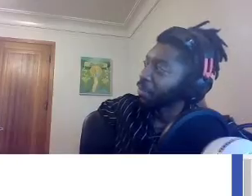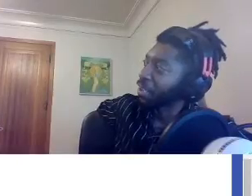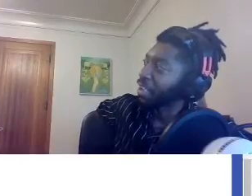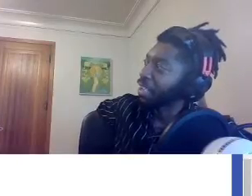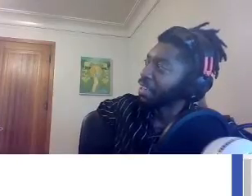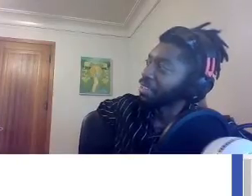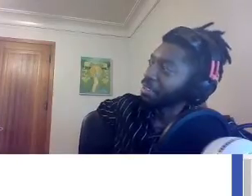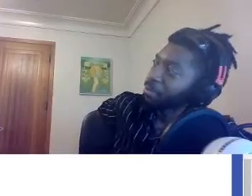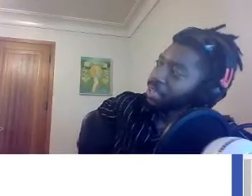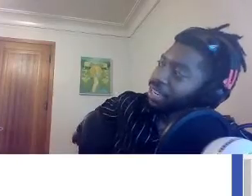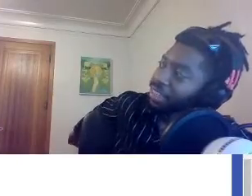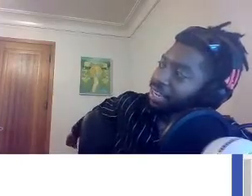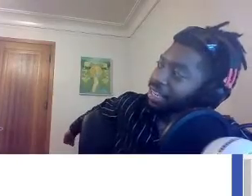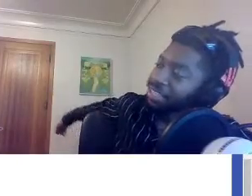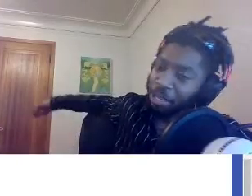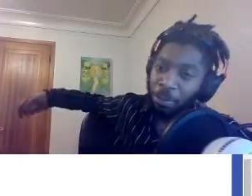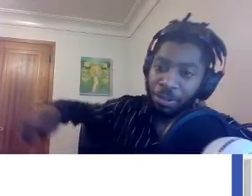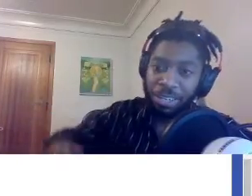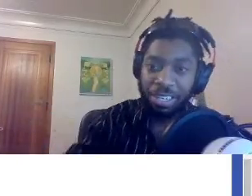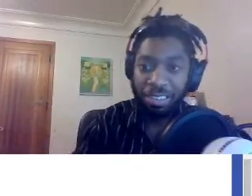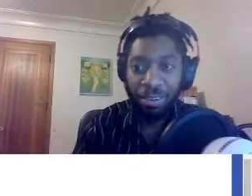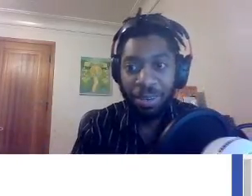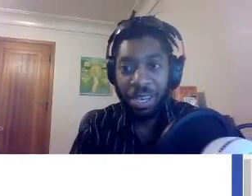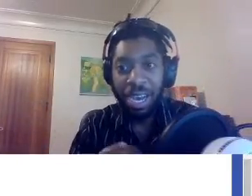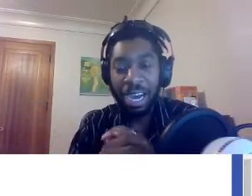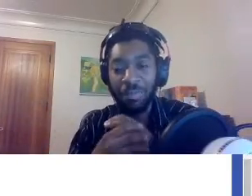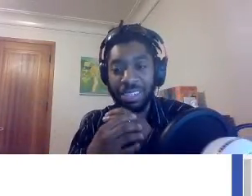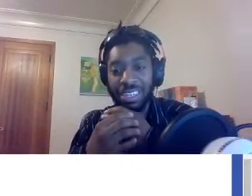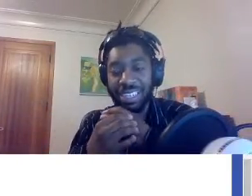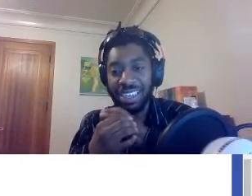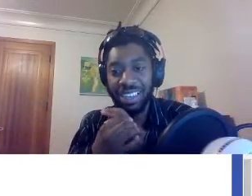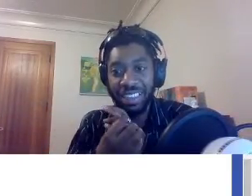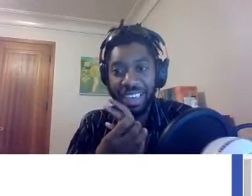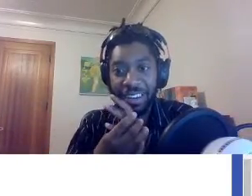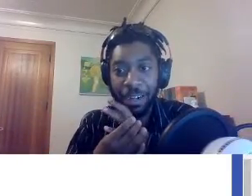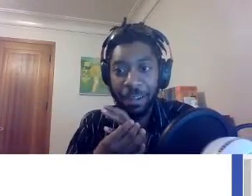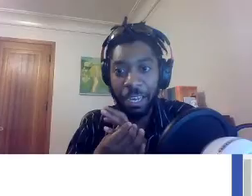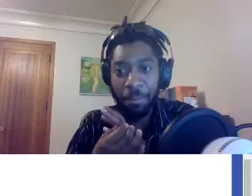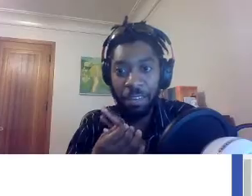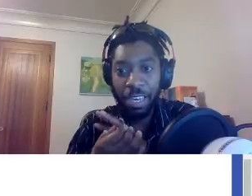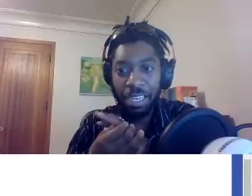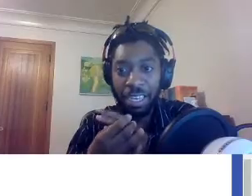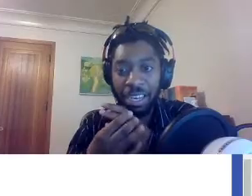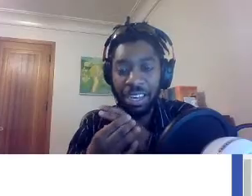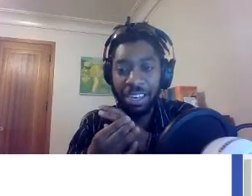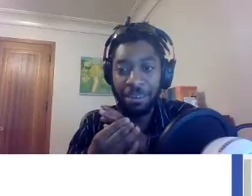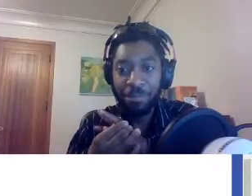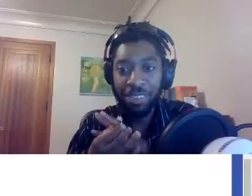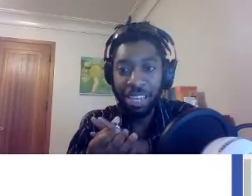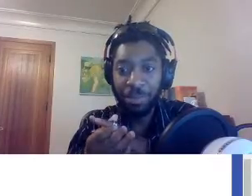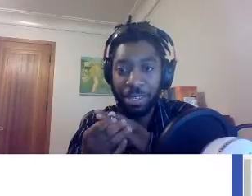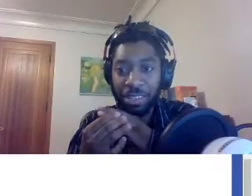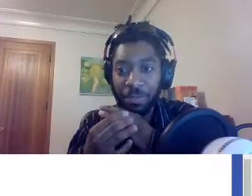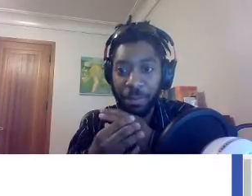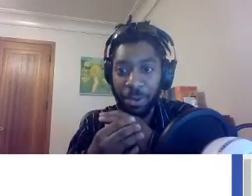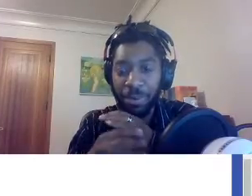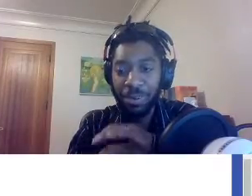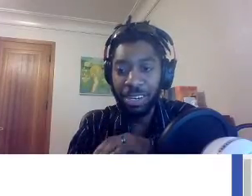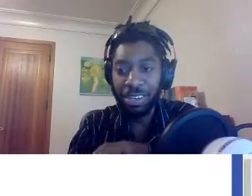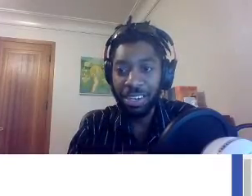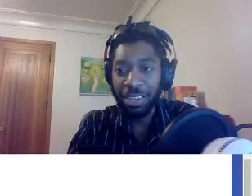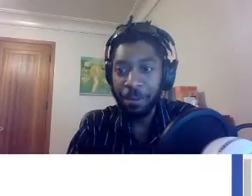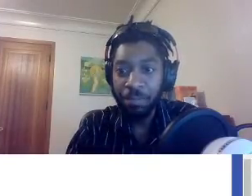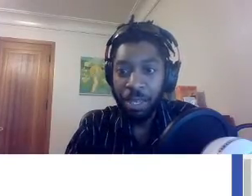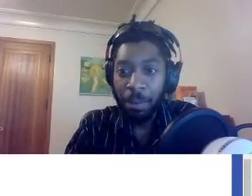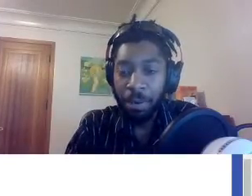is implicating that I need to help cook. So I'm gonna get on that. Comps guy, text me, bro. We